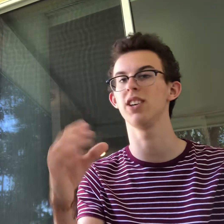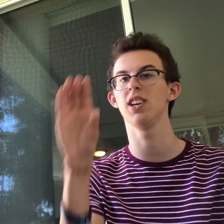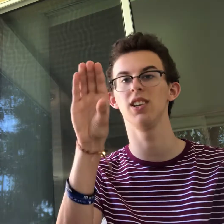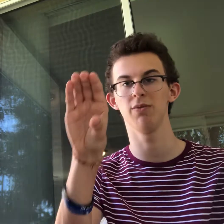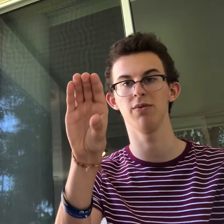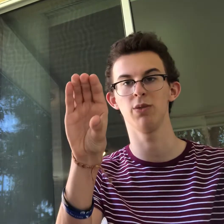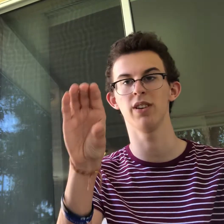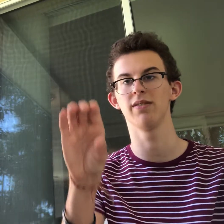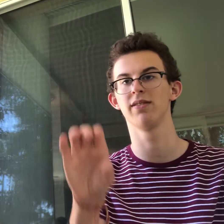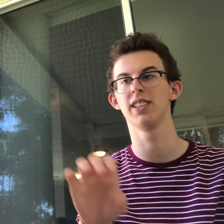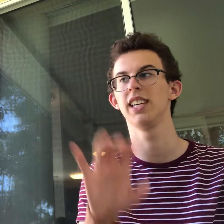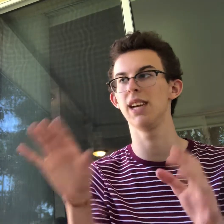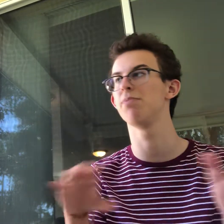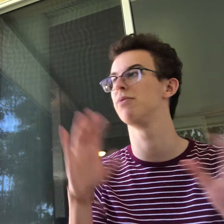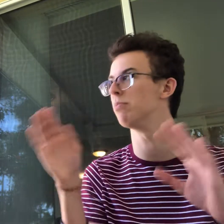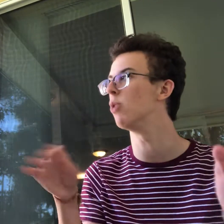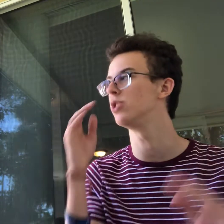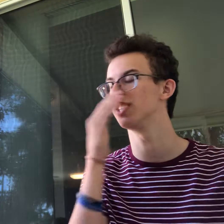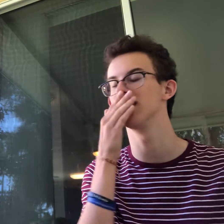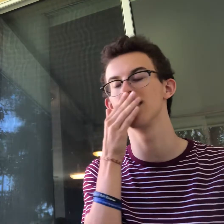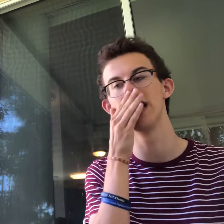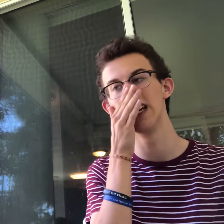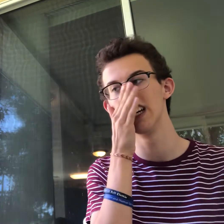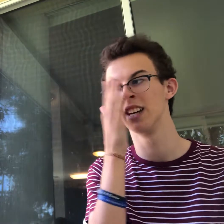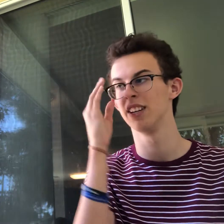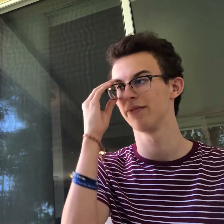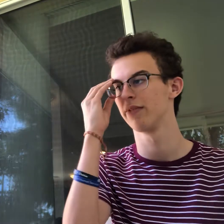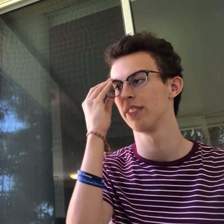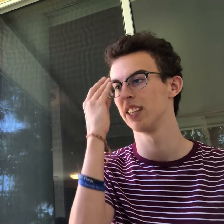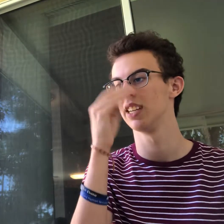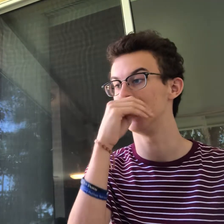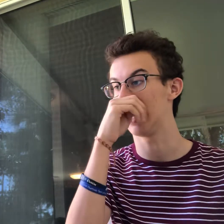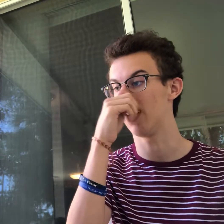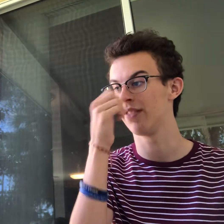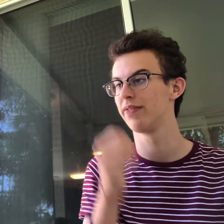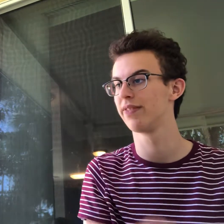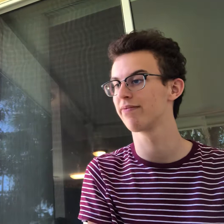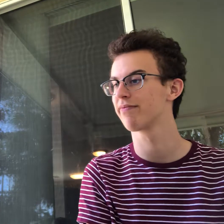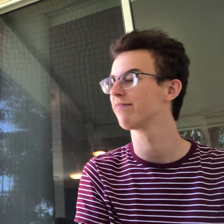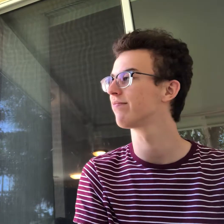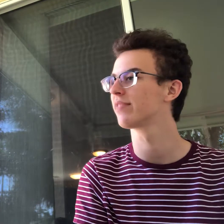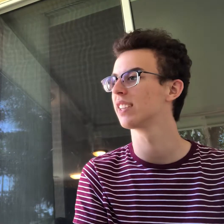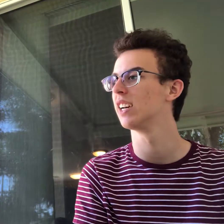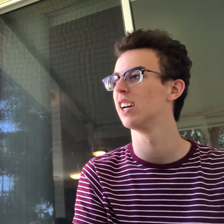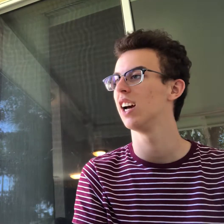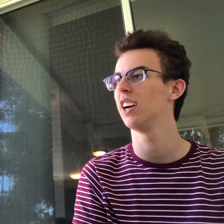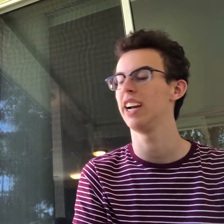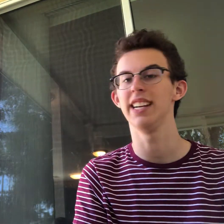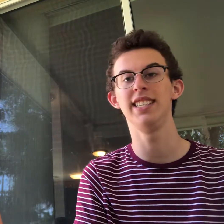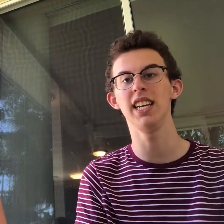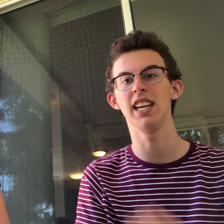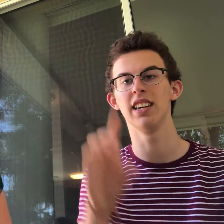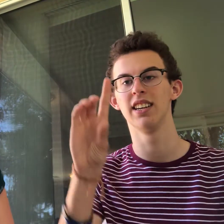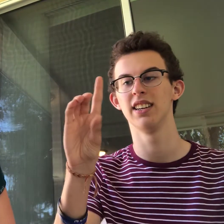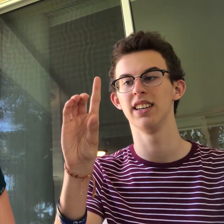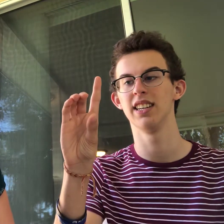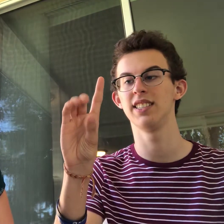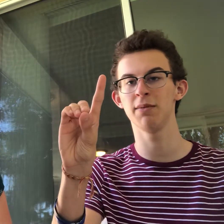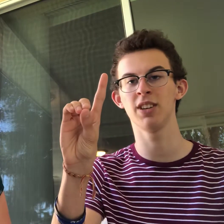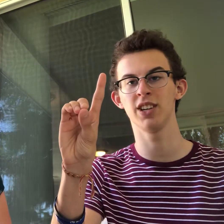you want to keep the motions Very down. interesting. I never knew that. All right. All right, D, similar